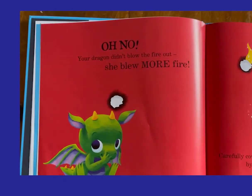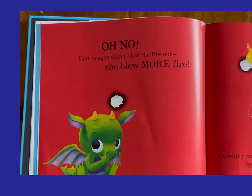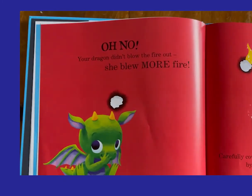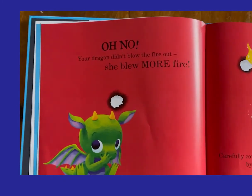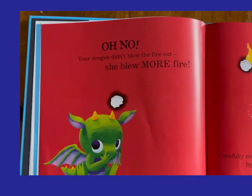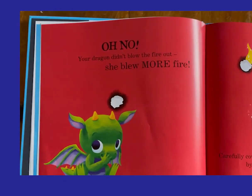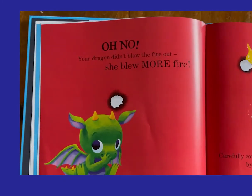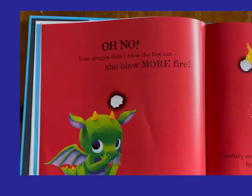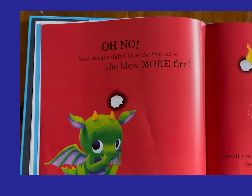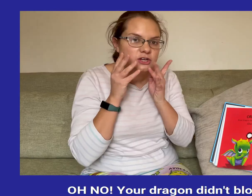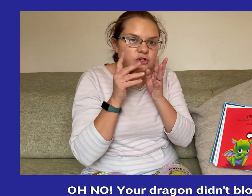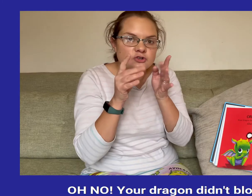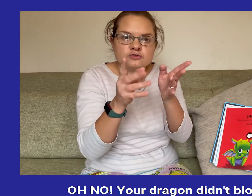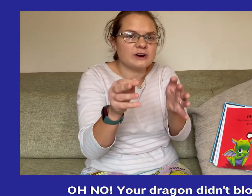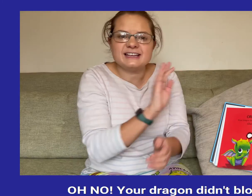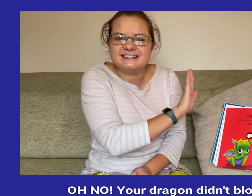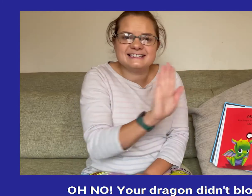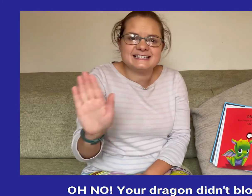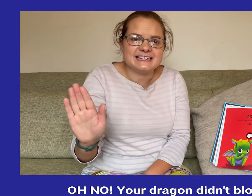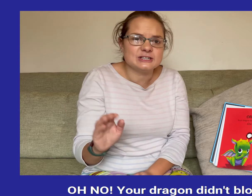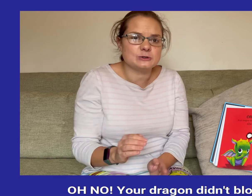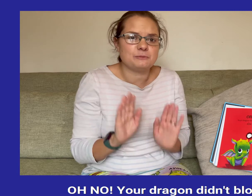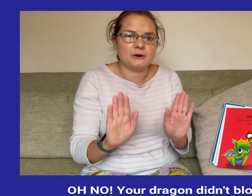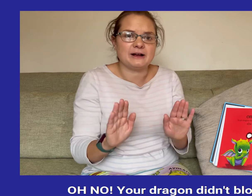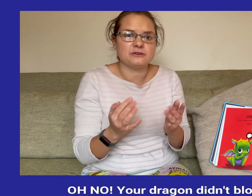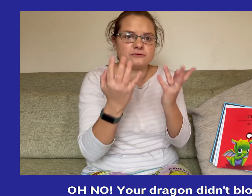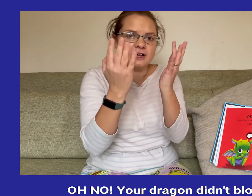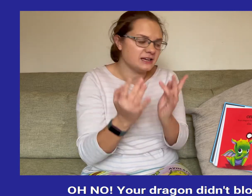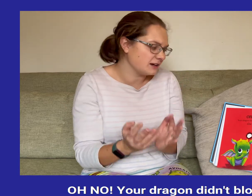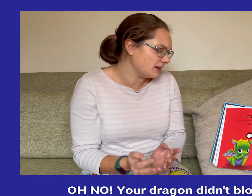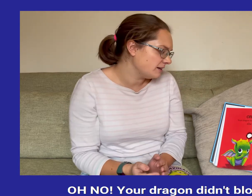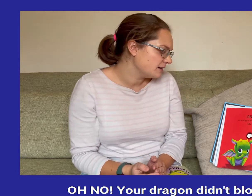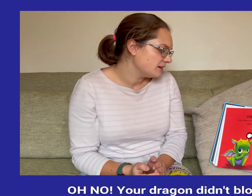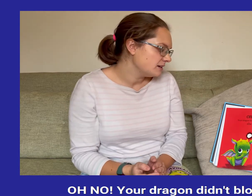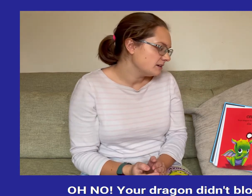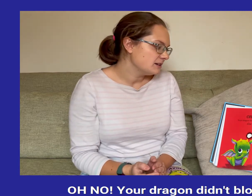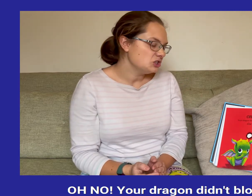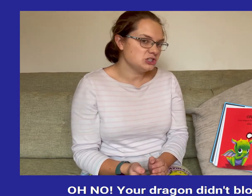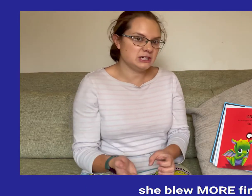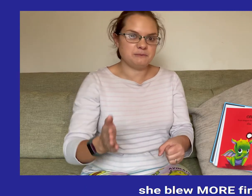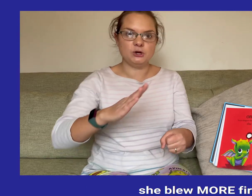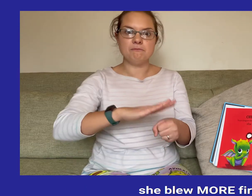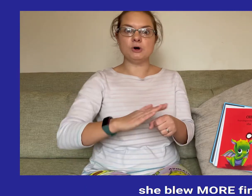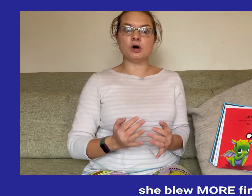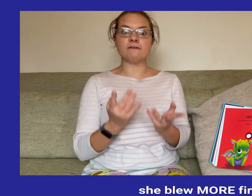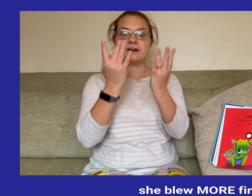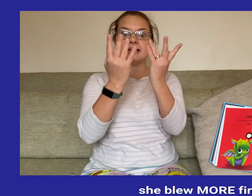Oh no, your dragon didn't blow out the fire. She blew more fire.